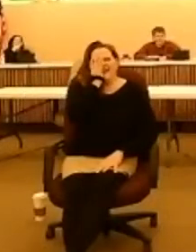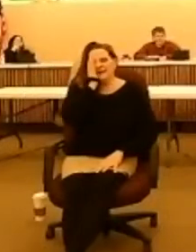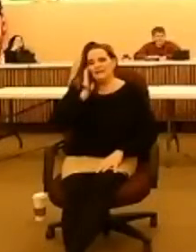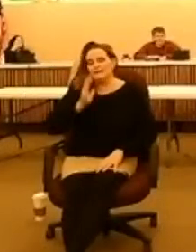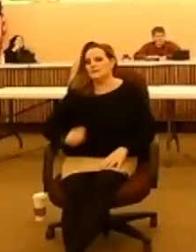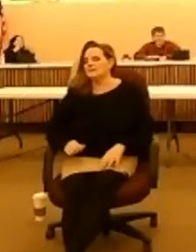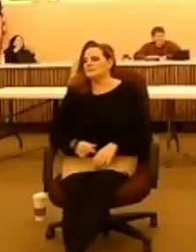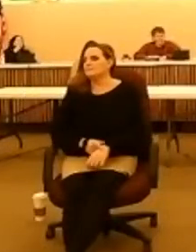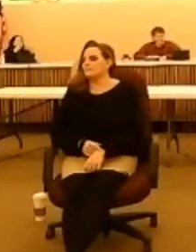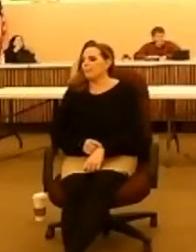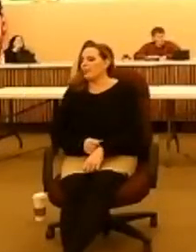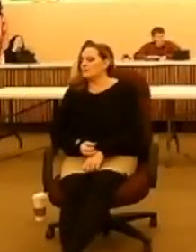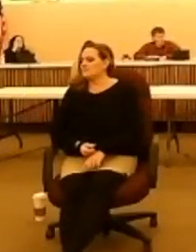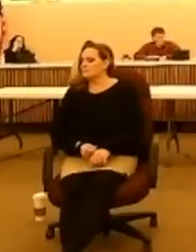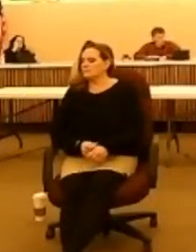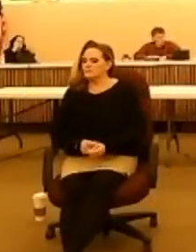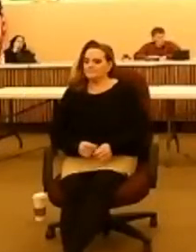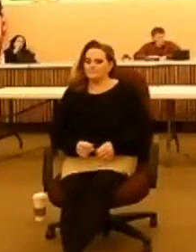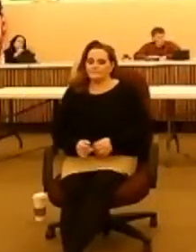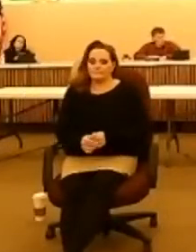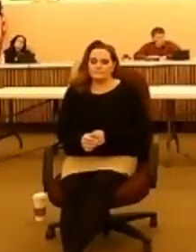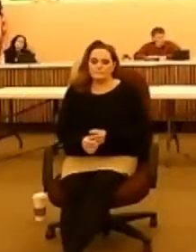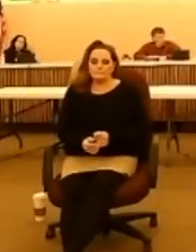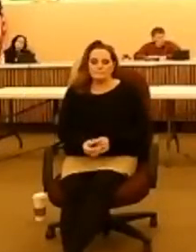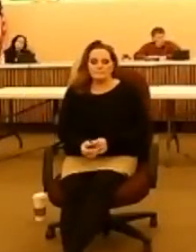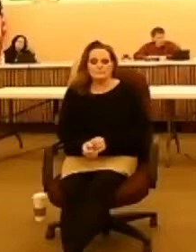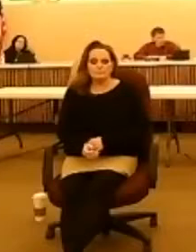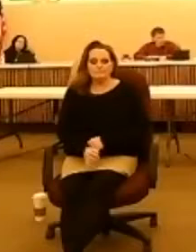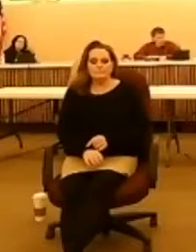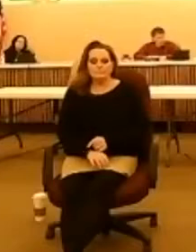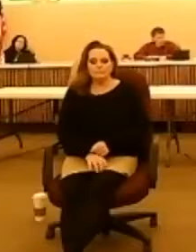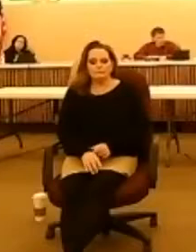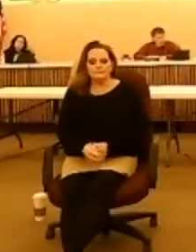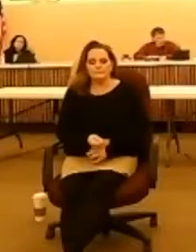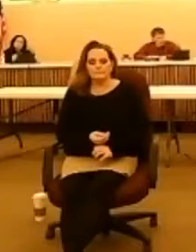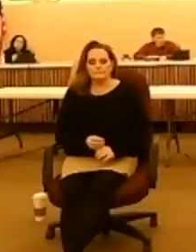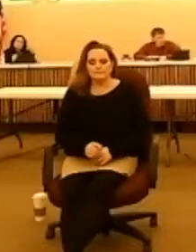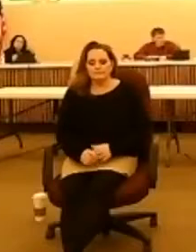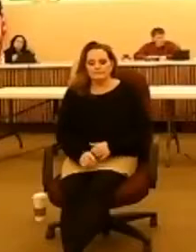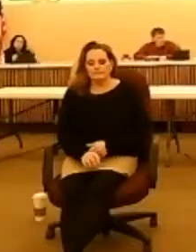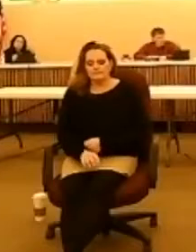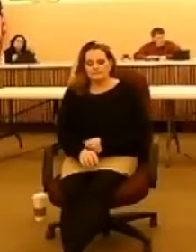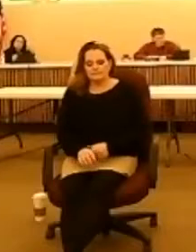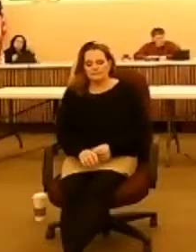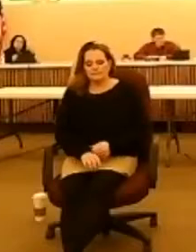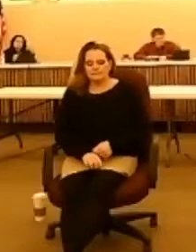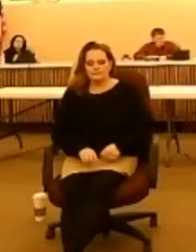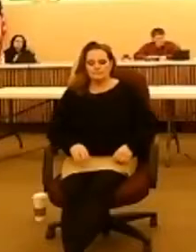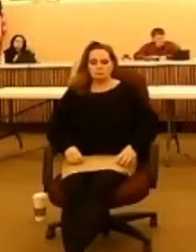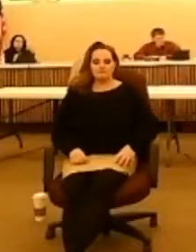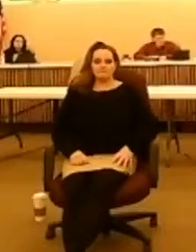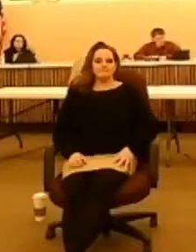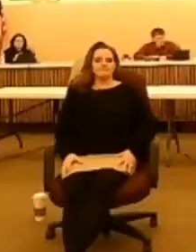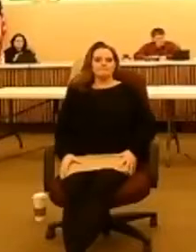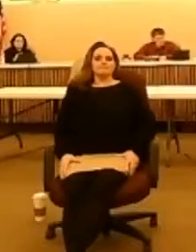deal. Do you want me to reach out to Mark Cholak, or do you want to do that, or what do you think?